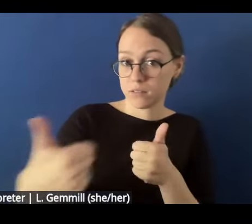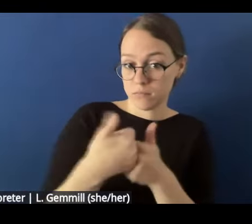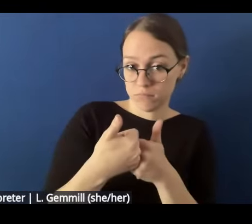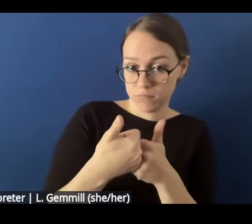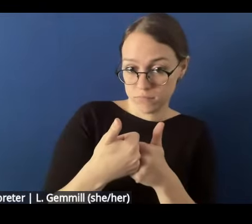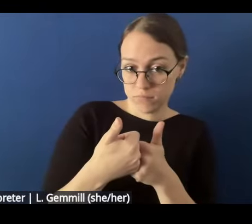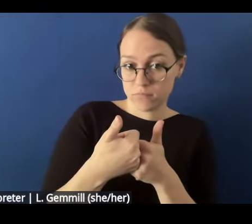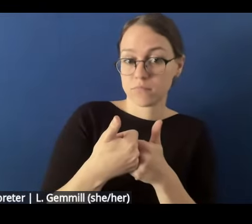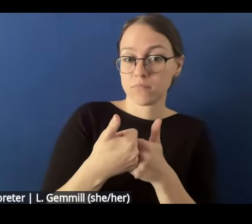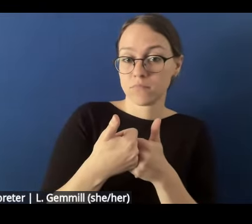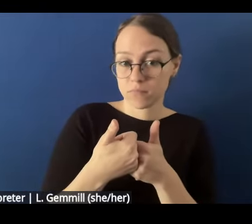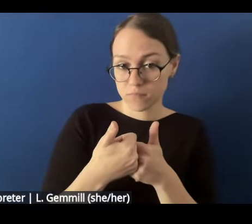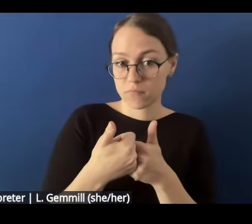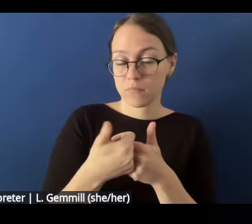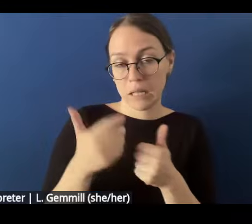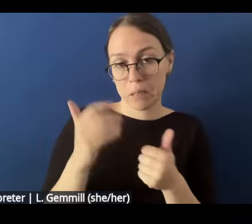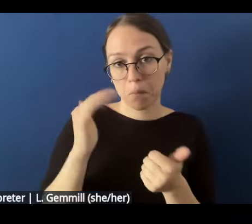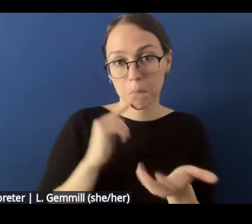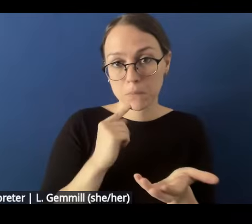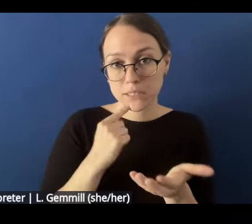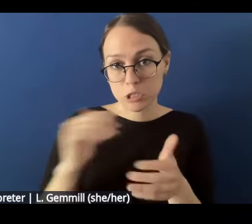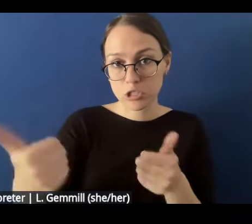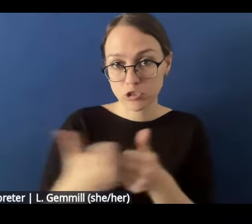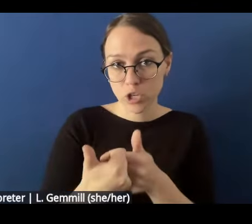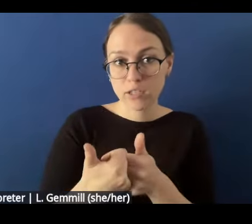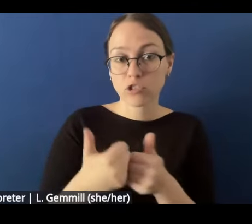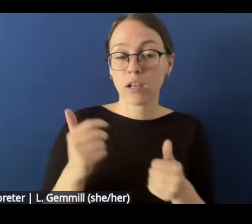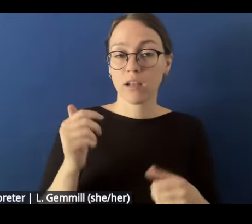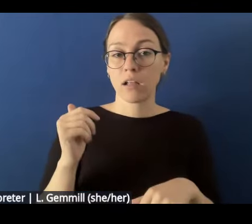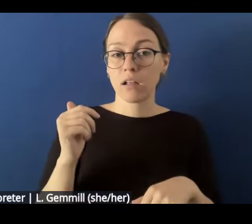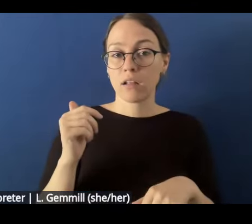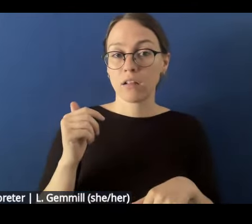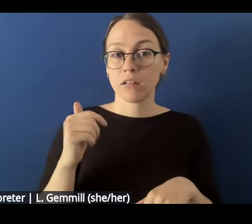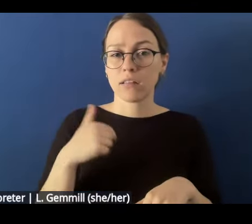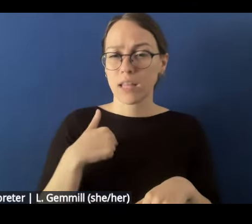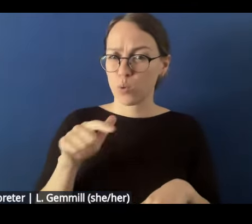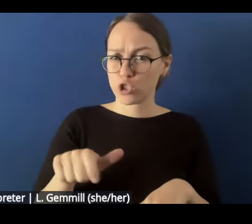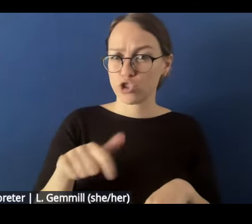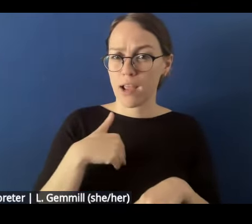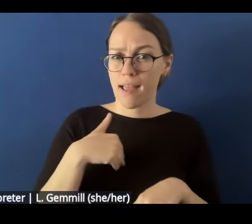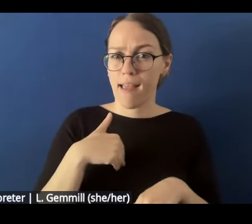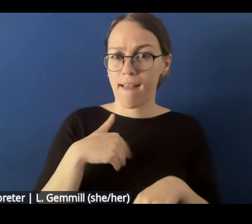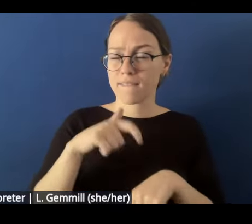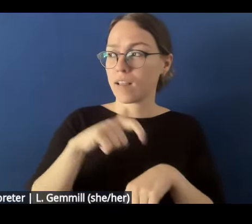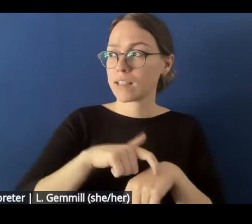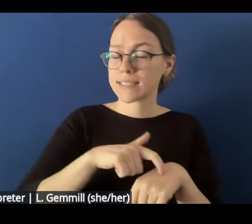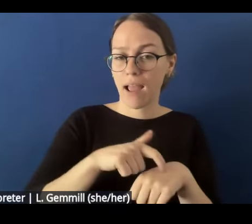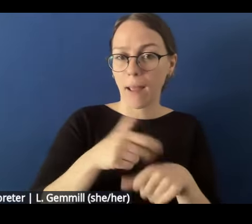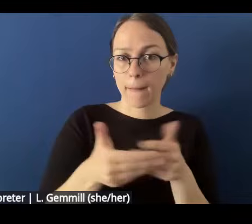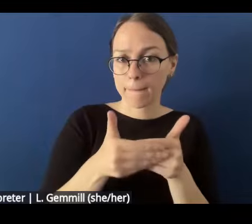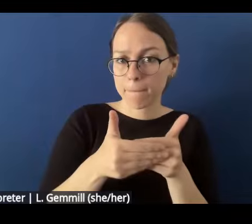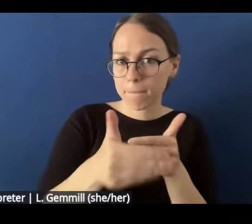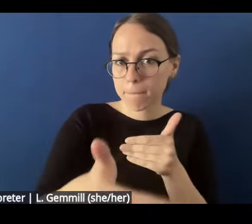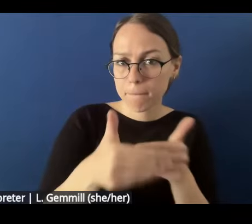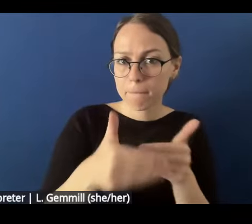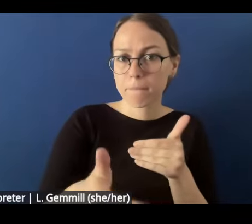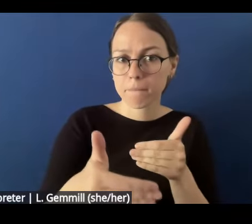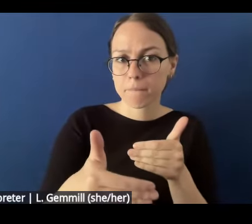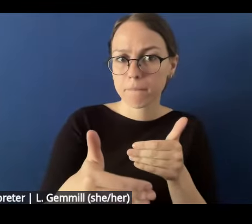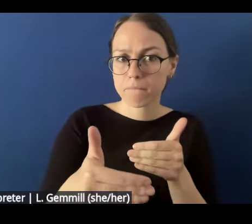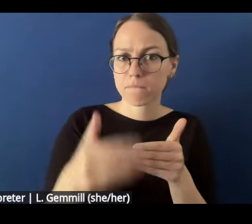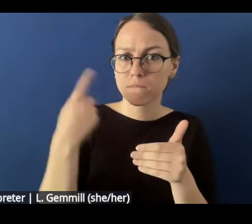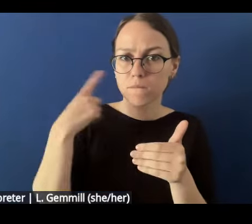challenge. Then it seems to me we ought to have a time for requiring a response from